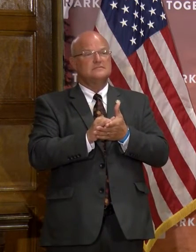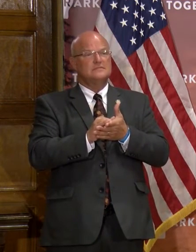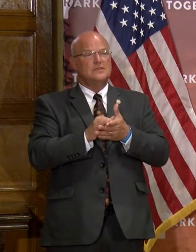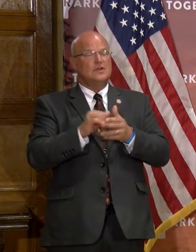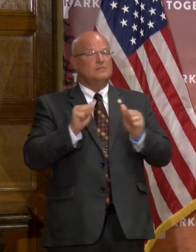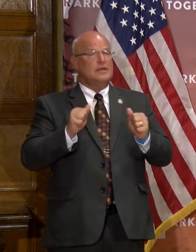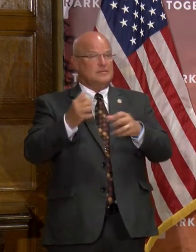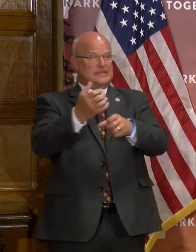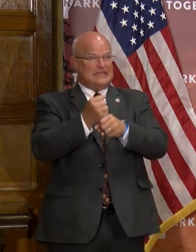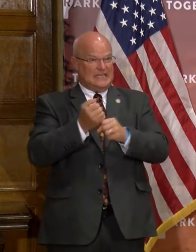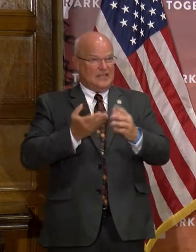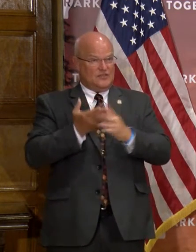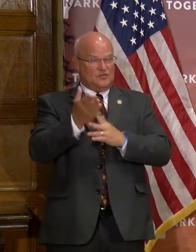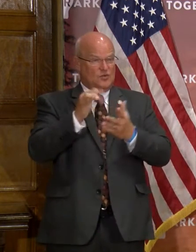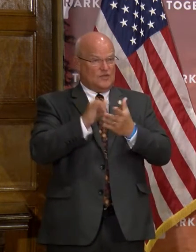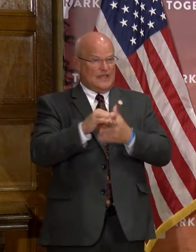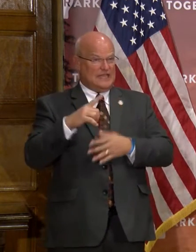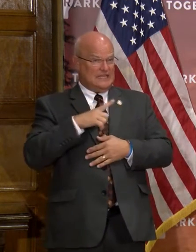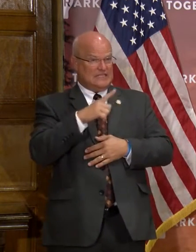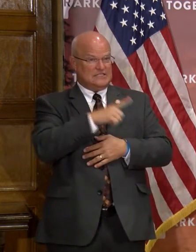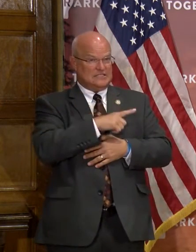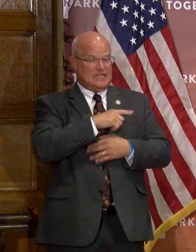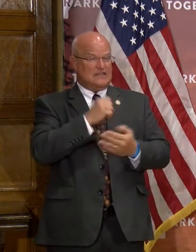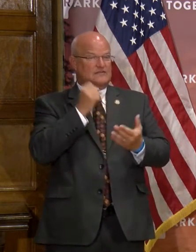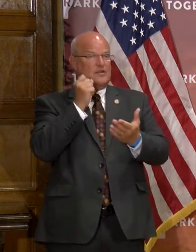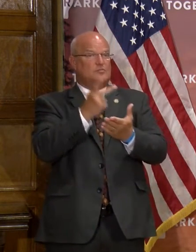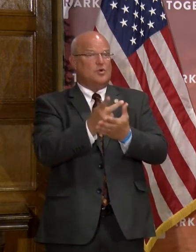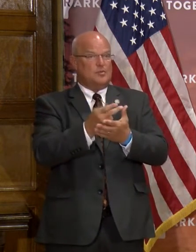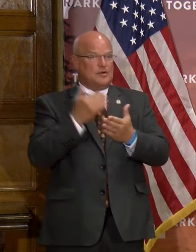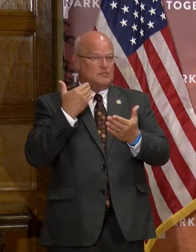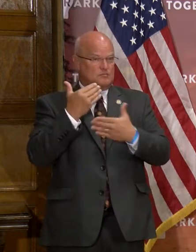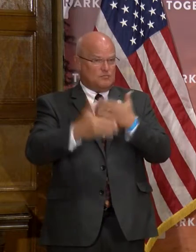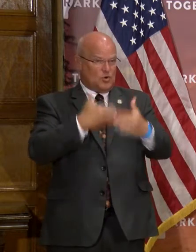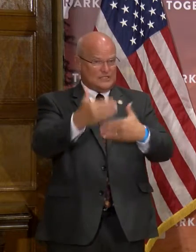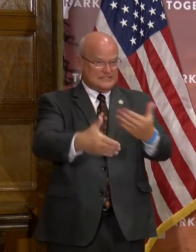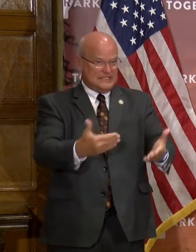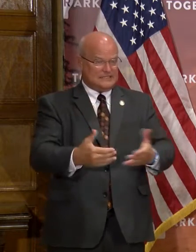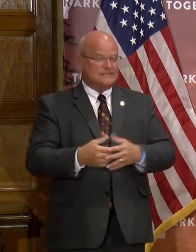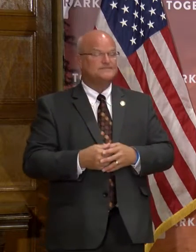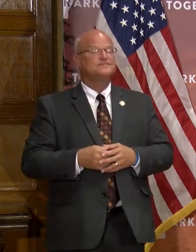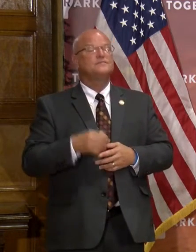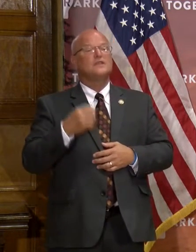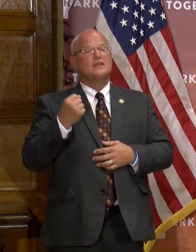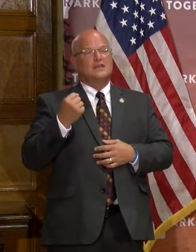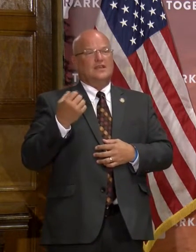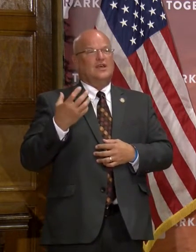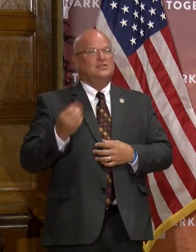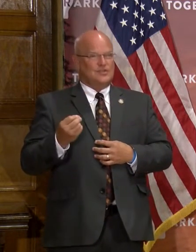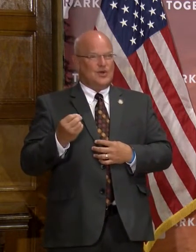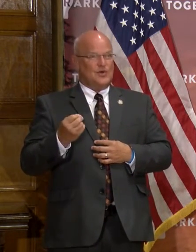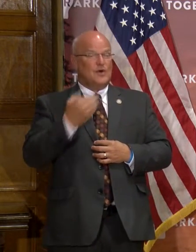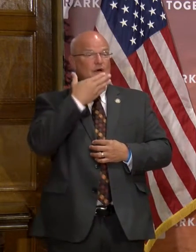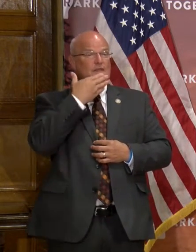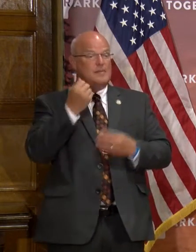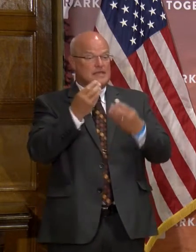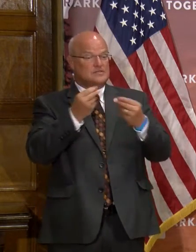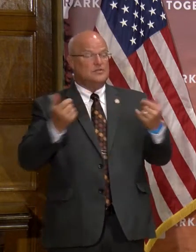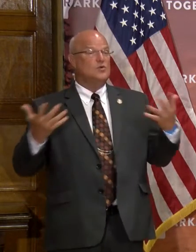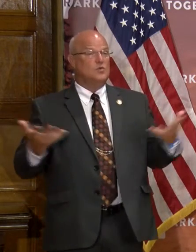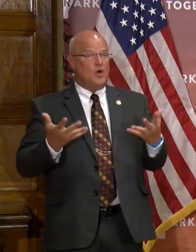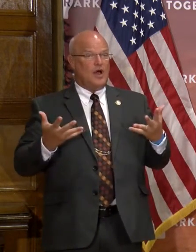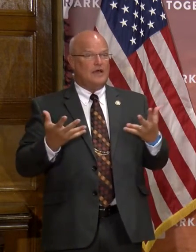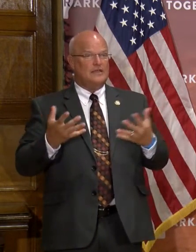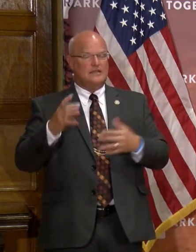with being able to get through that legislative appropriation process. And so the best solution, again, is